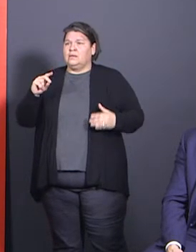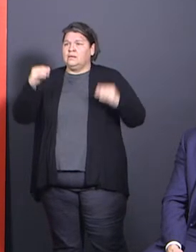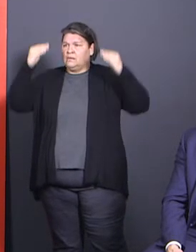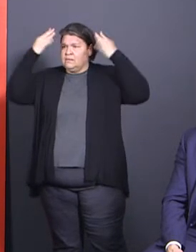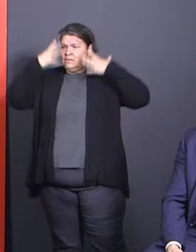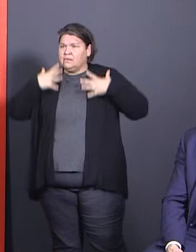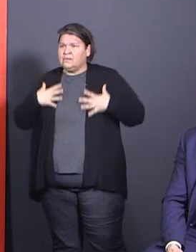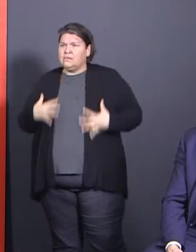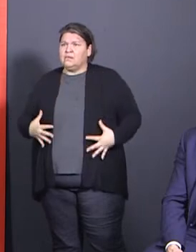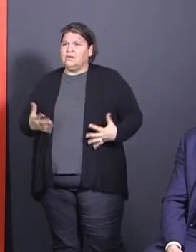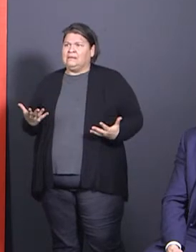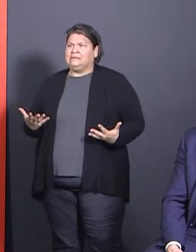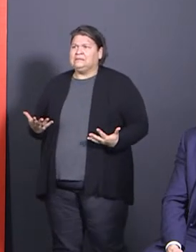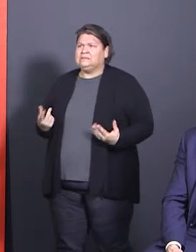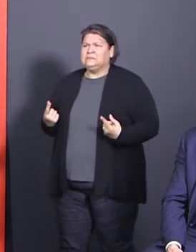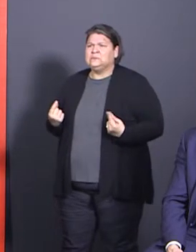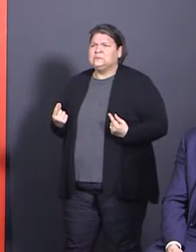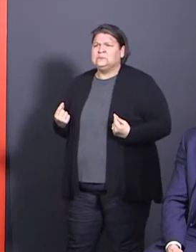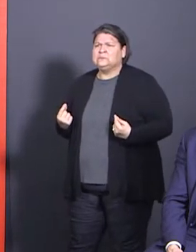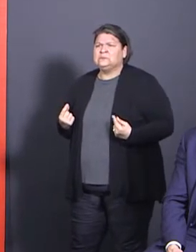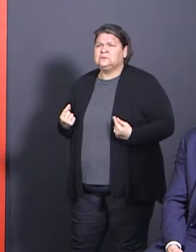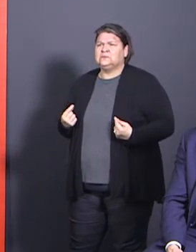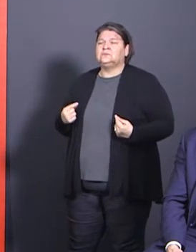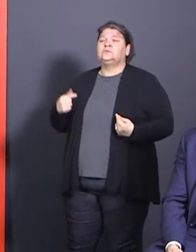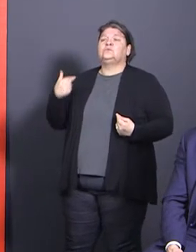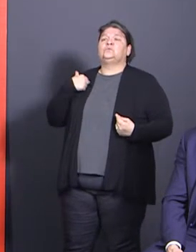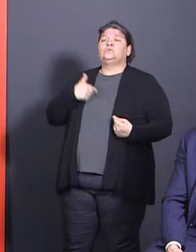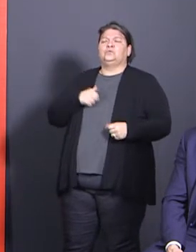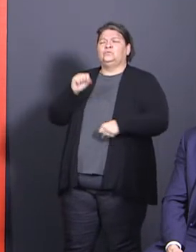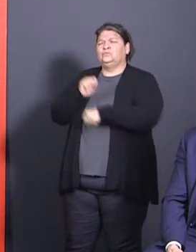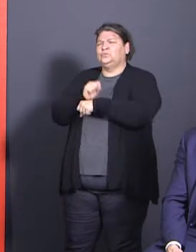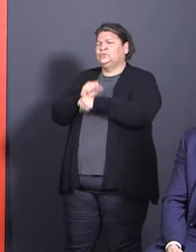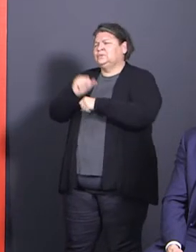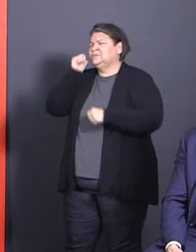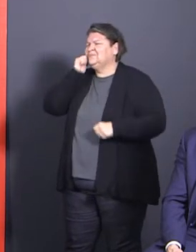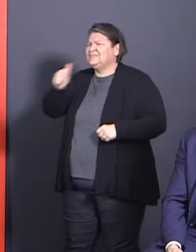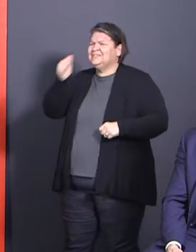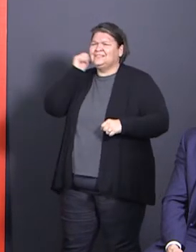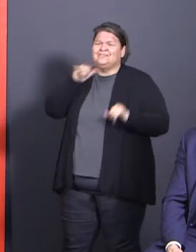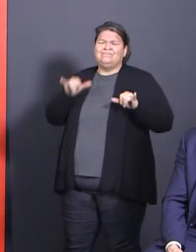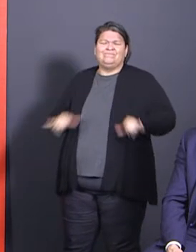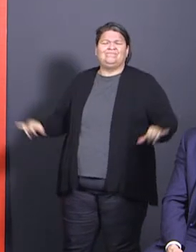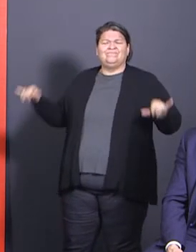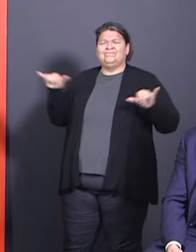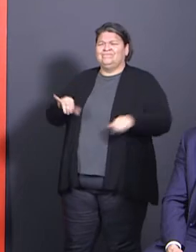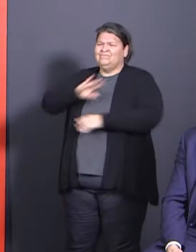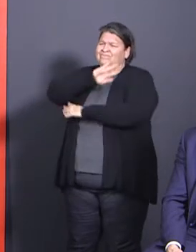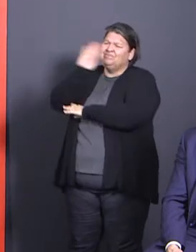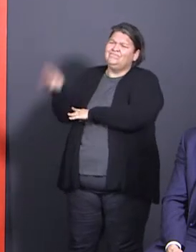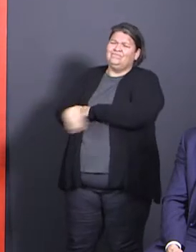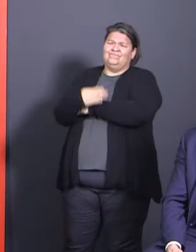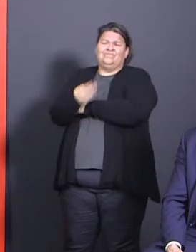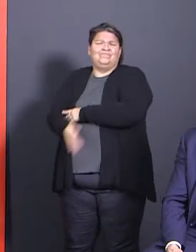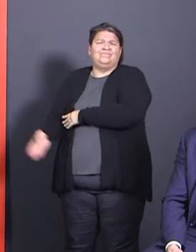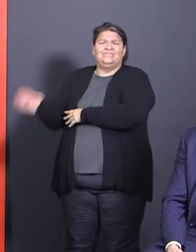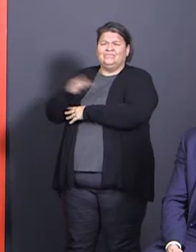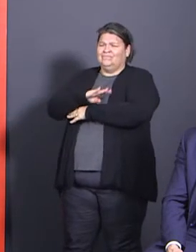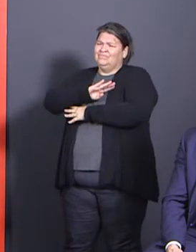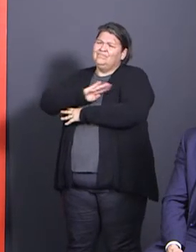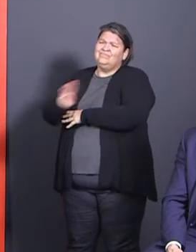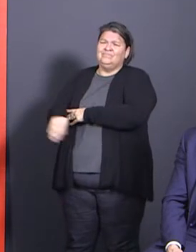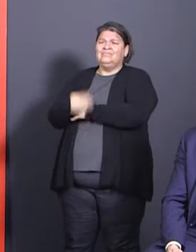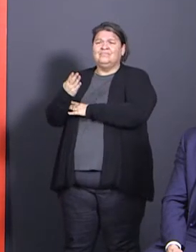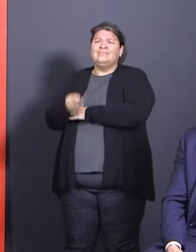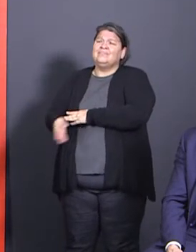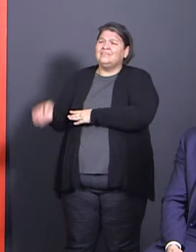still working 24 hours a day, 7 days a week. We're still answering all the calls for service. You know, I hate to say it this way, but we're still open for business. I mean, we